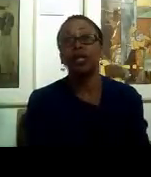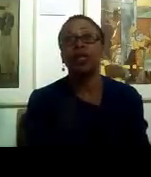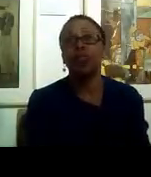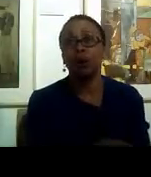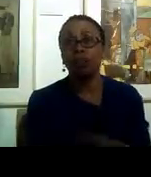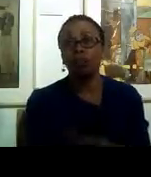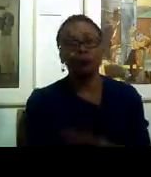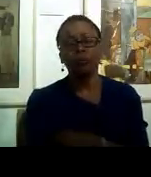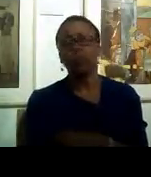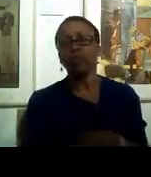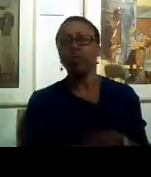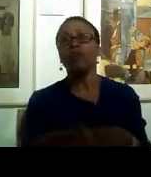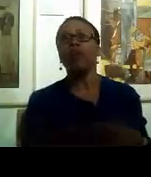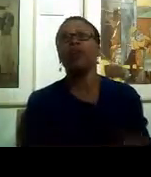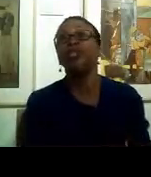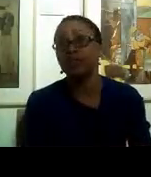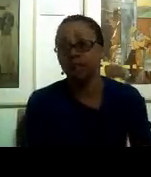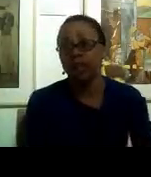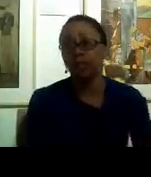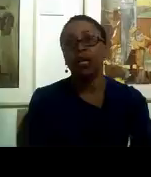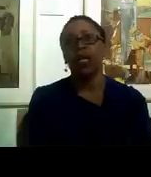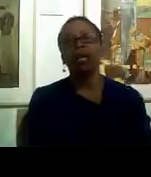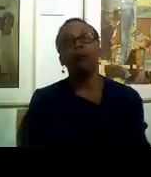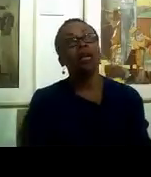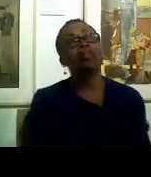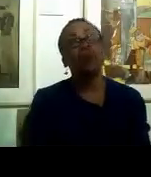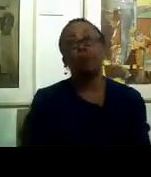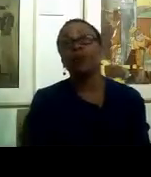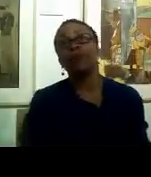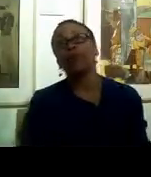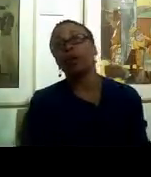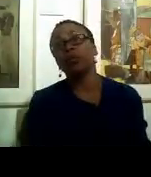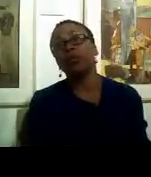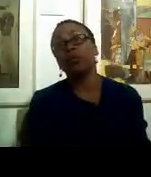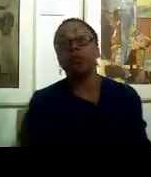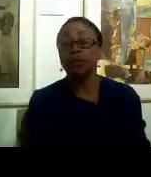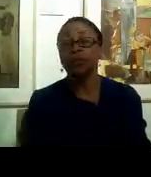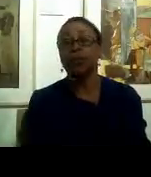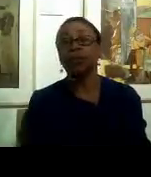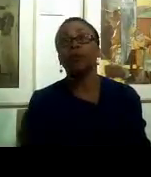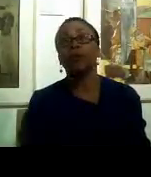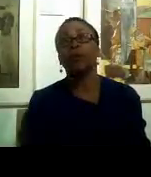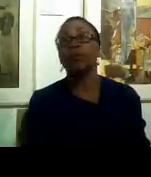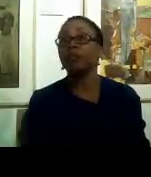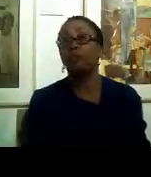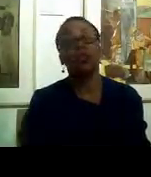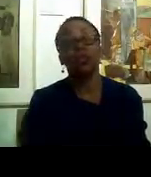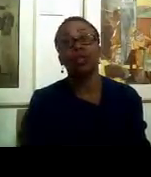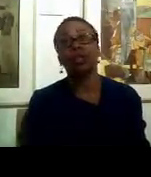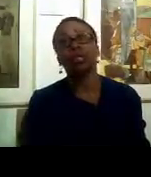collage. He was very conscious of that. He made some of the prints as well to be able to support other artists and other institutions.